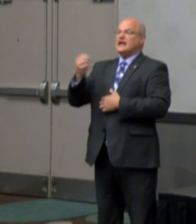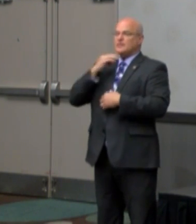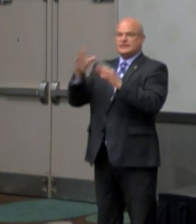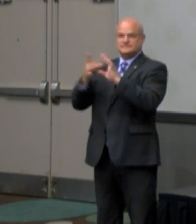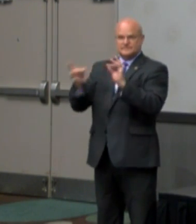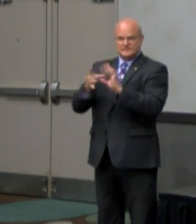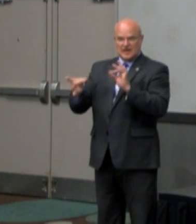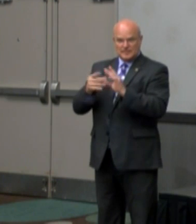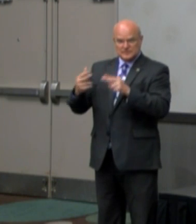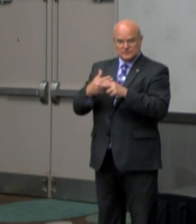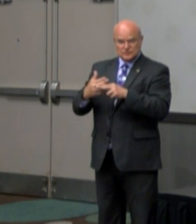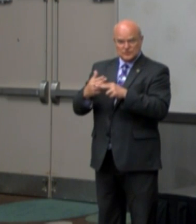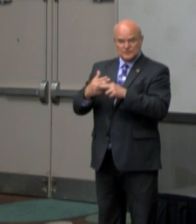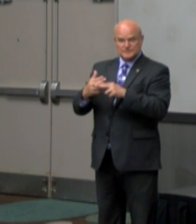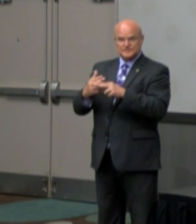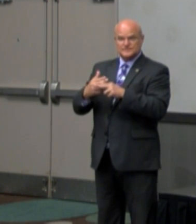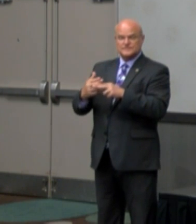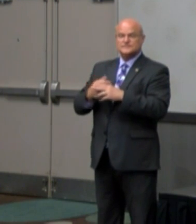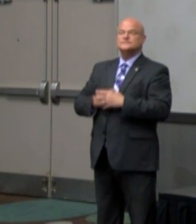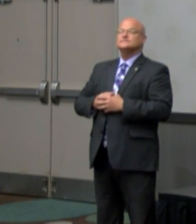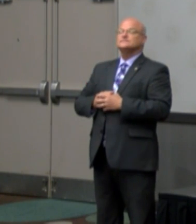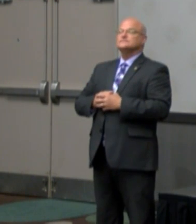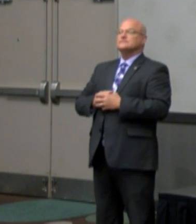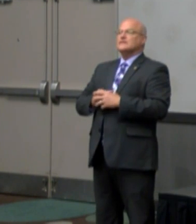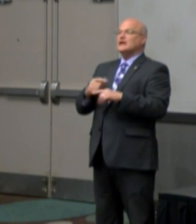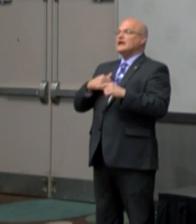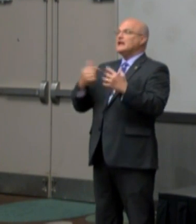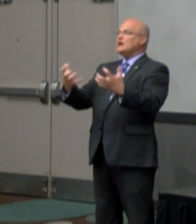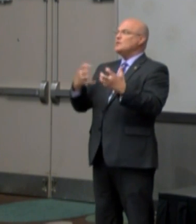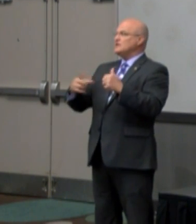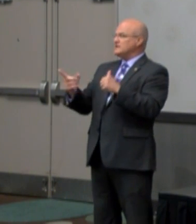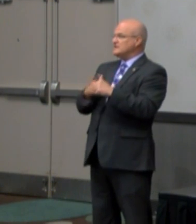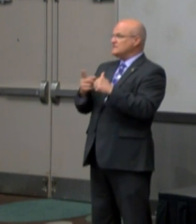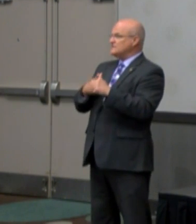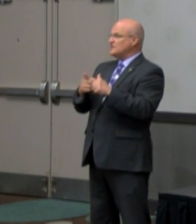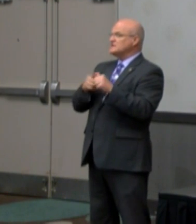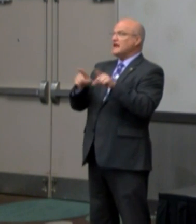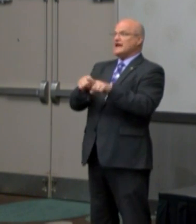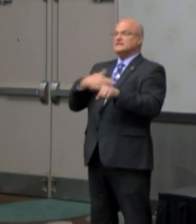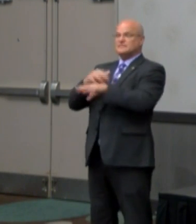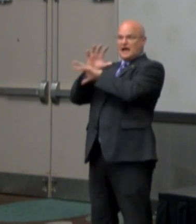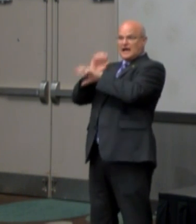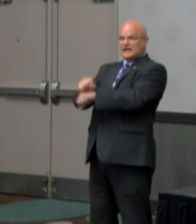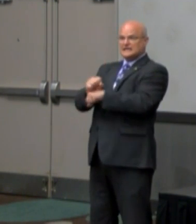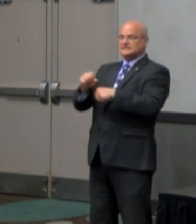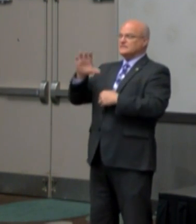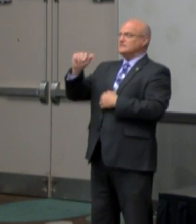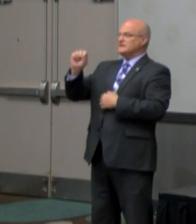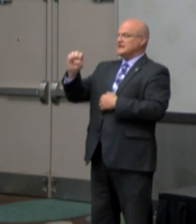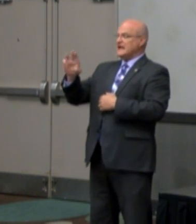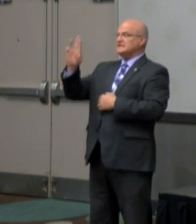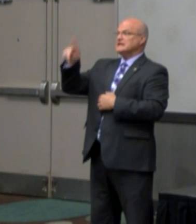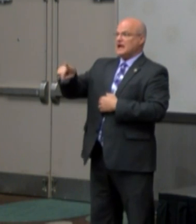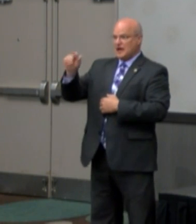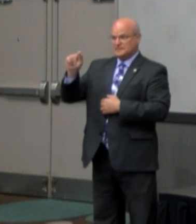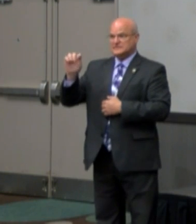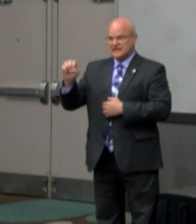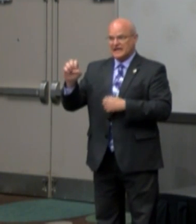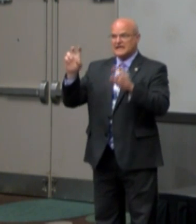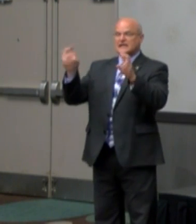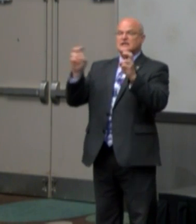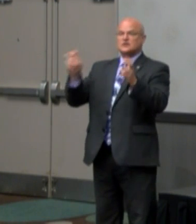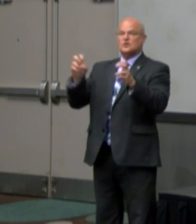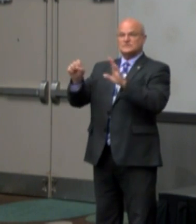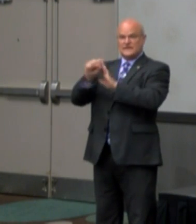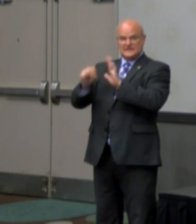making comments shortly. I wanted to first, as is my custom, give a case update in terms